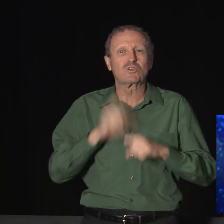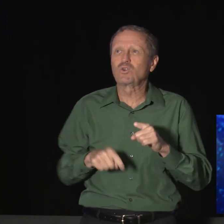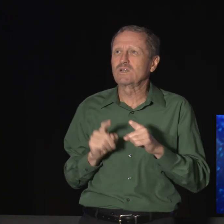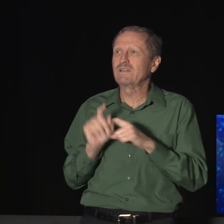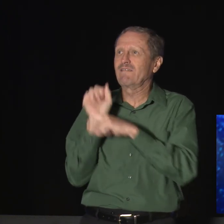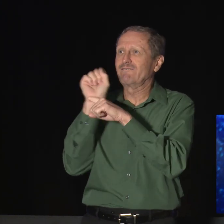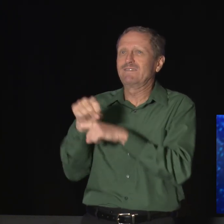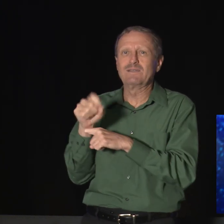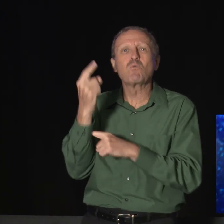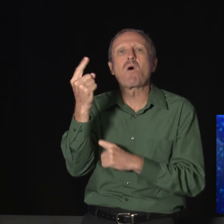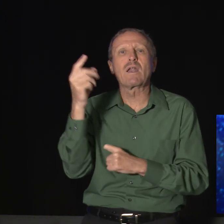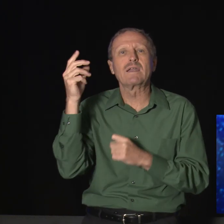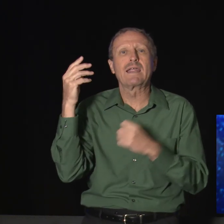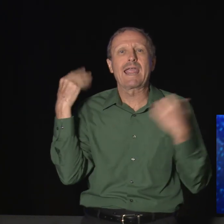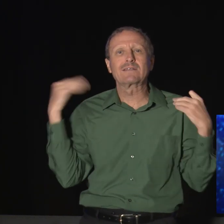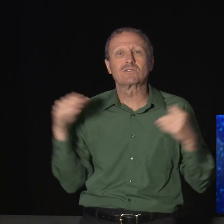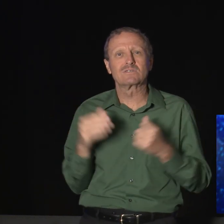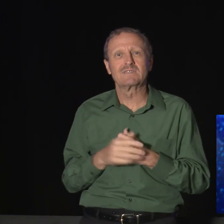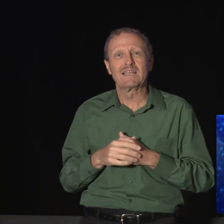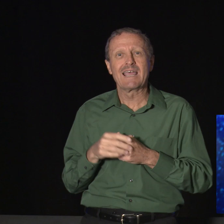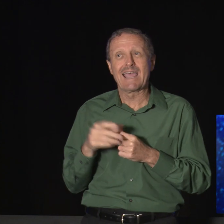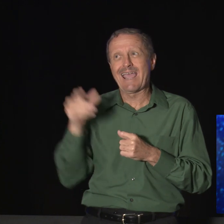heaven for you. So let's go.